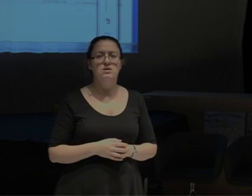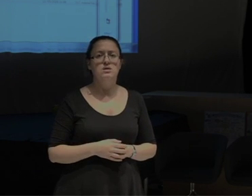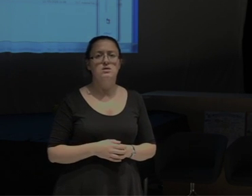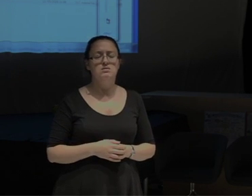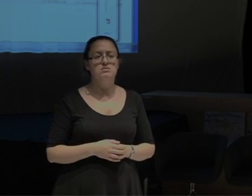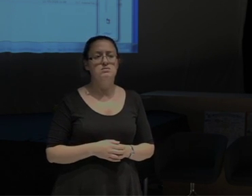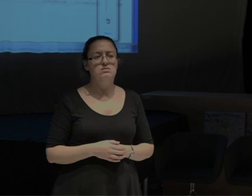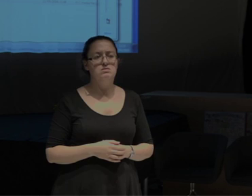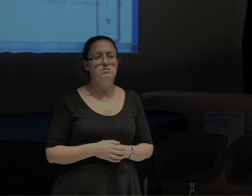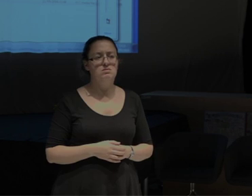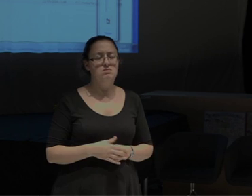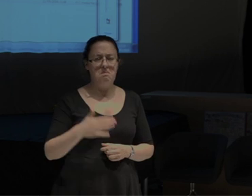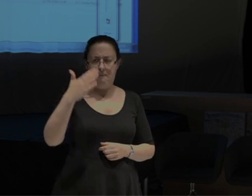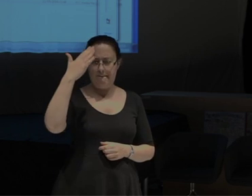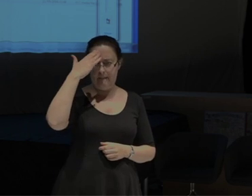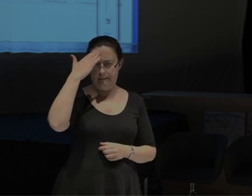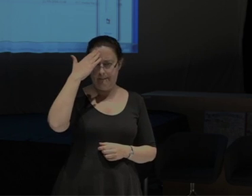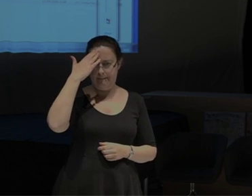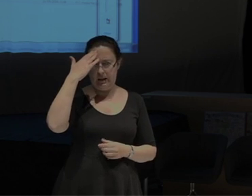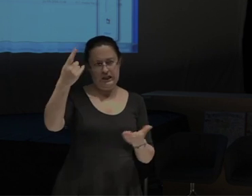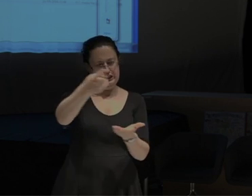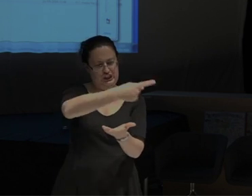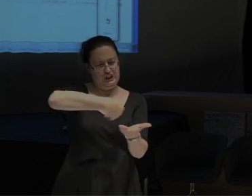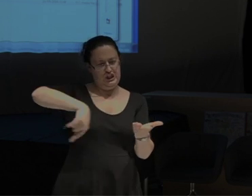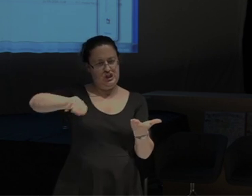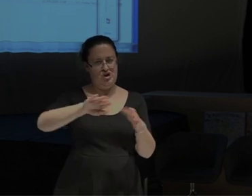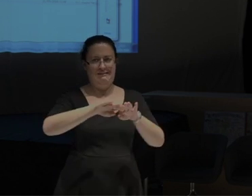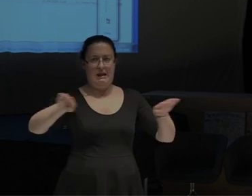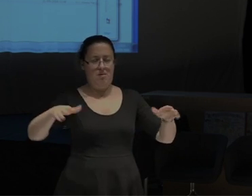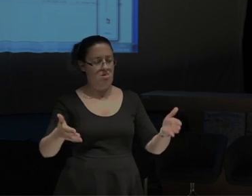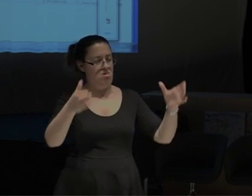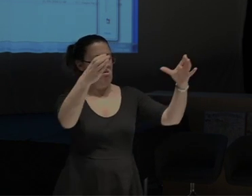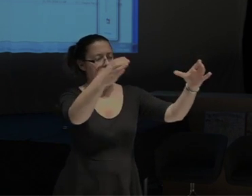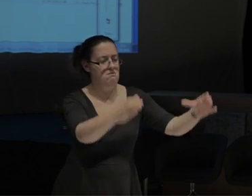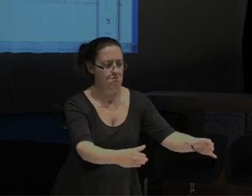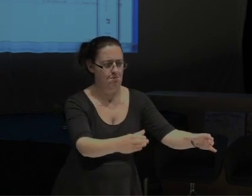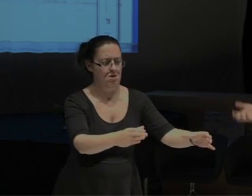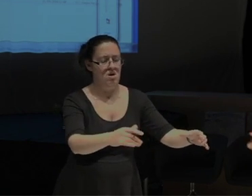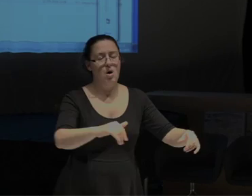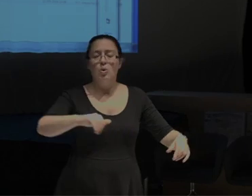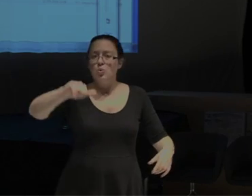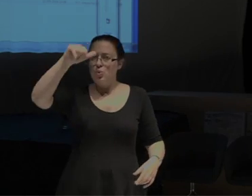my mum put a very big dish on the table. It's one of those big dishes. It